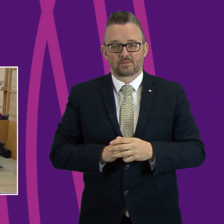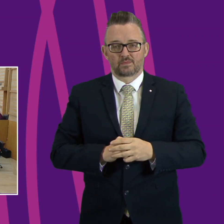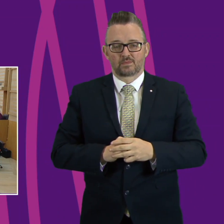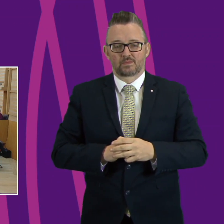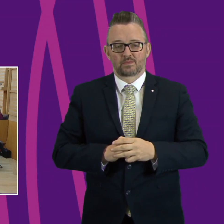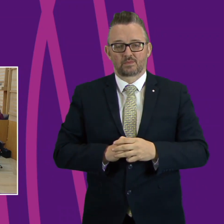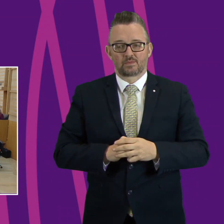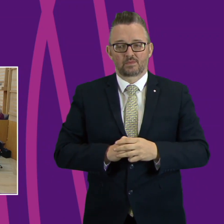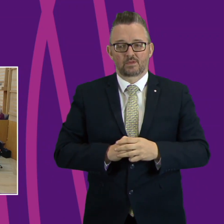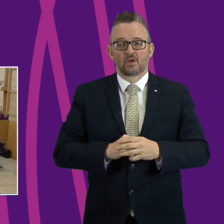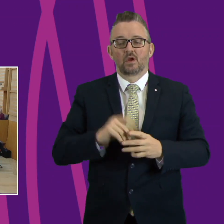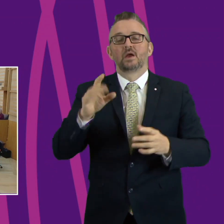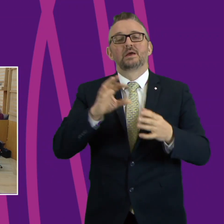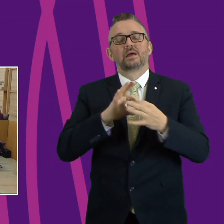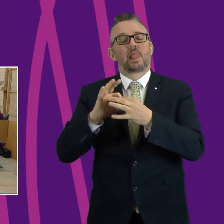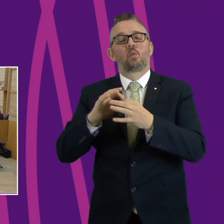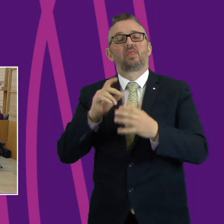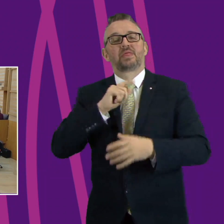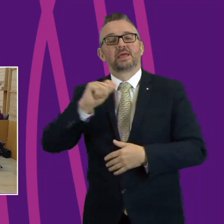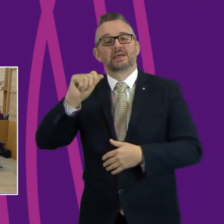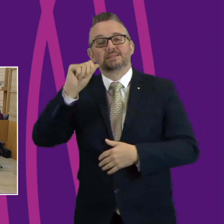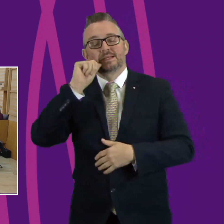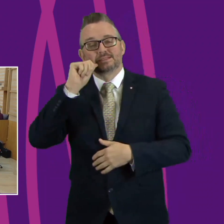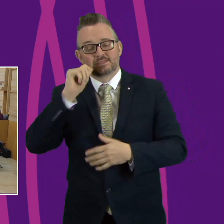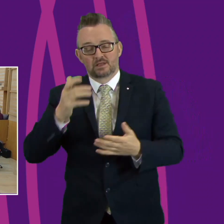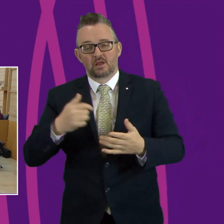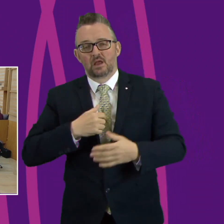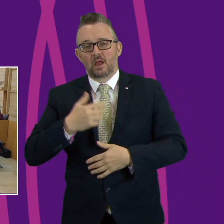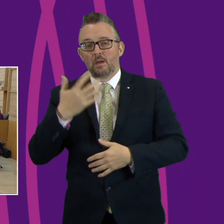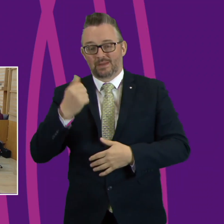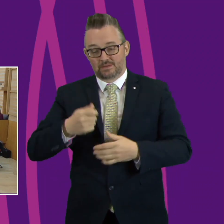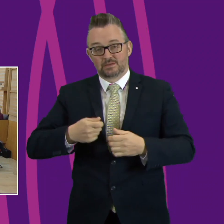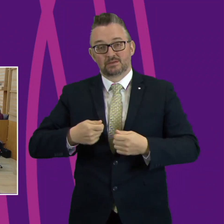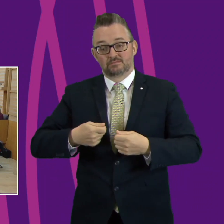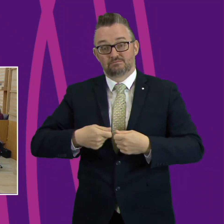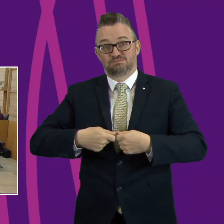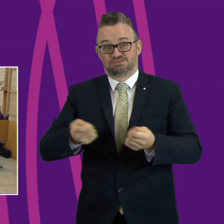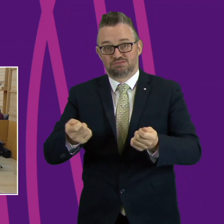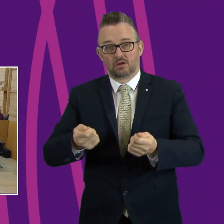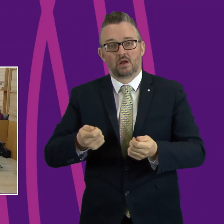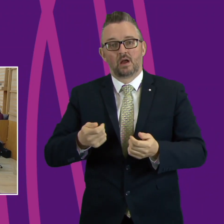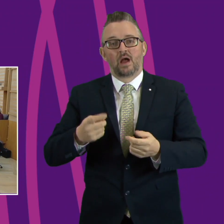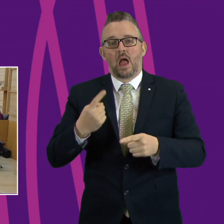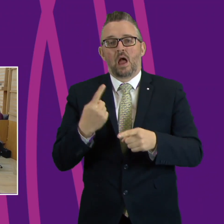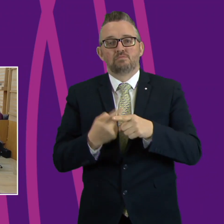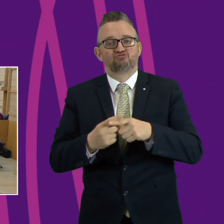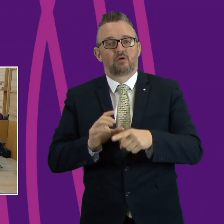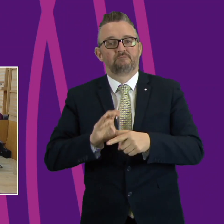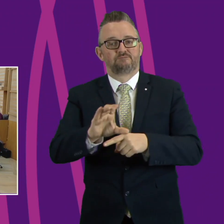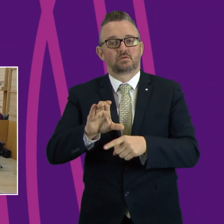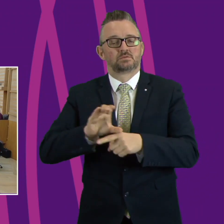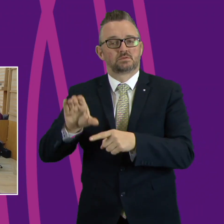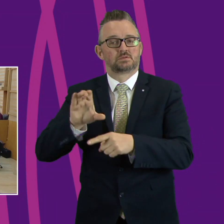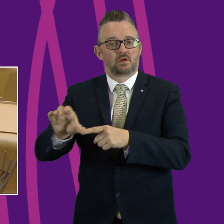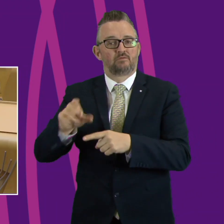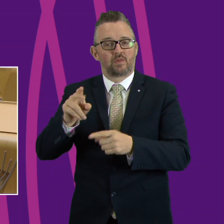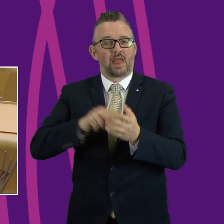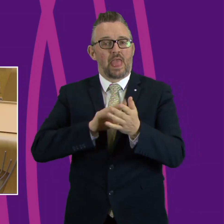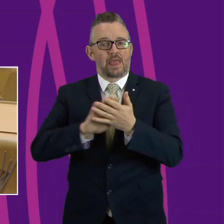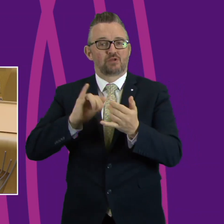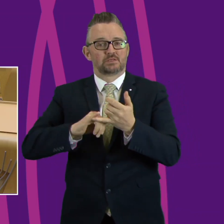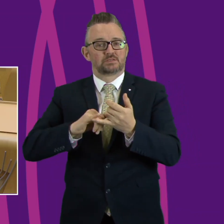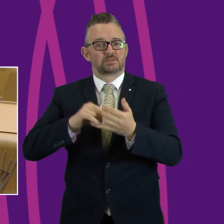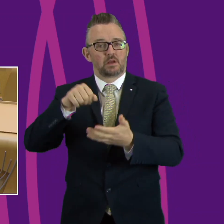In terms of dentistry, we've already provided additional emergency funding to the NHS General Dental Services